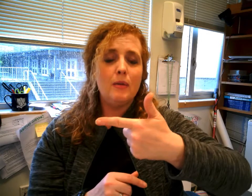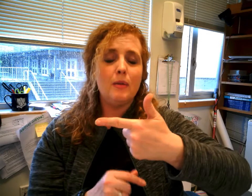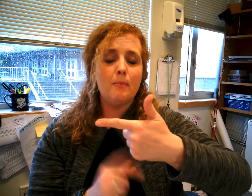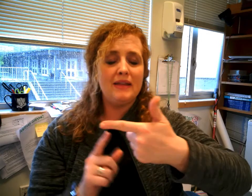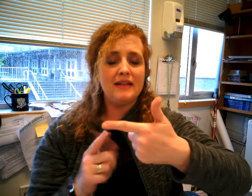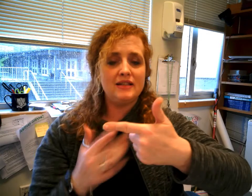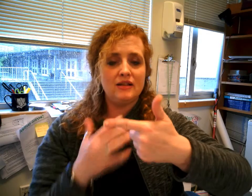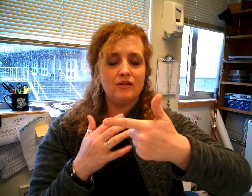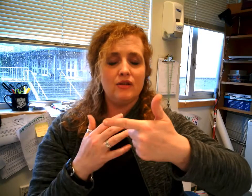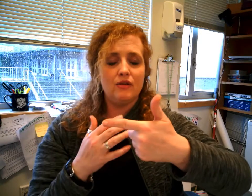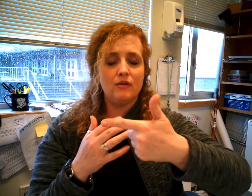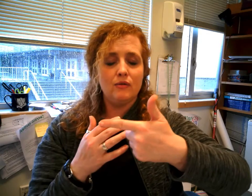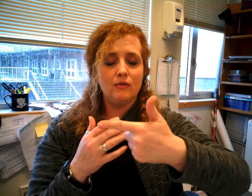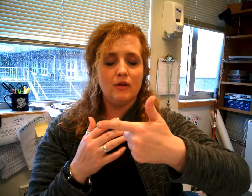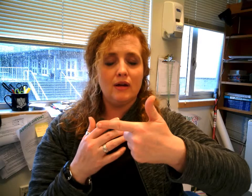But that's the